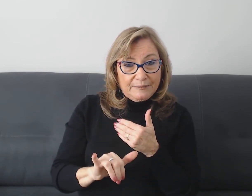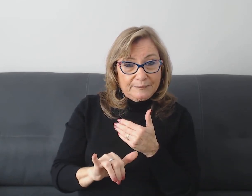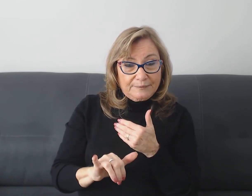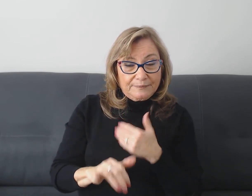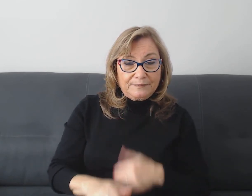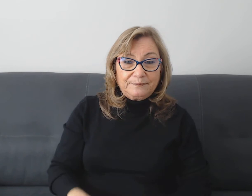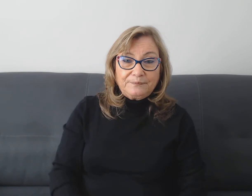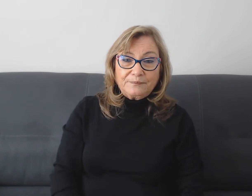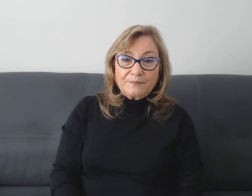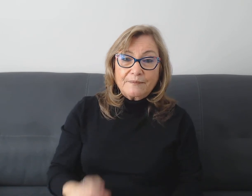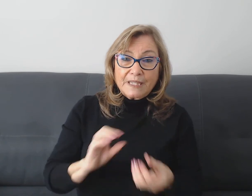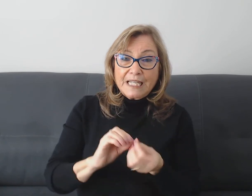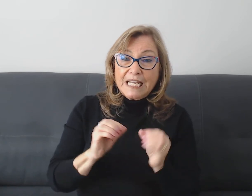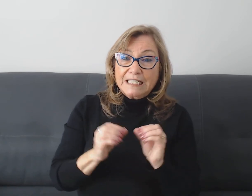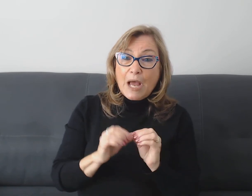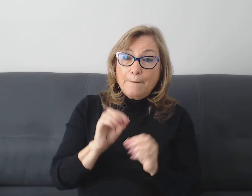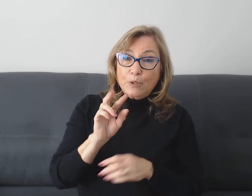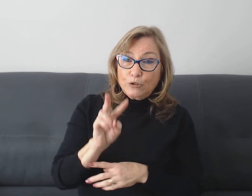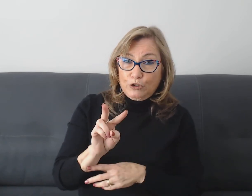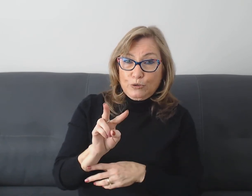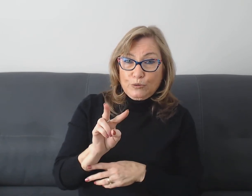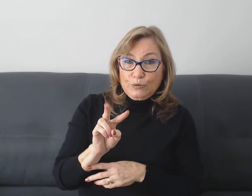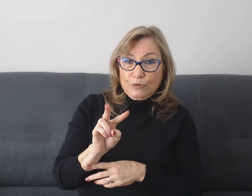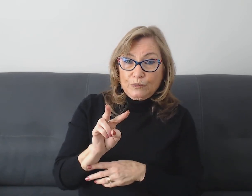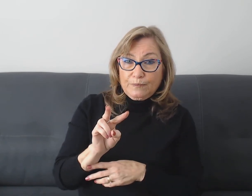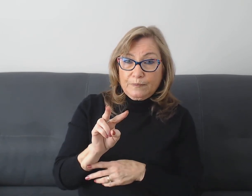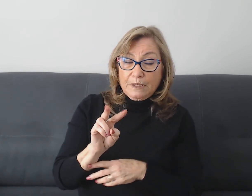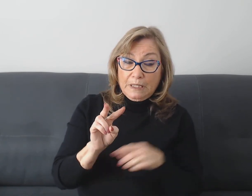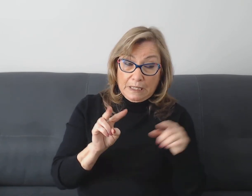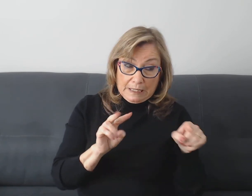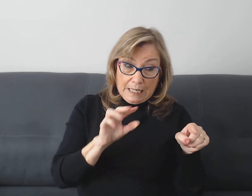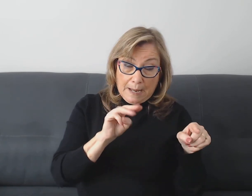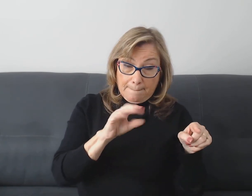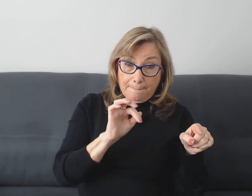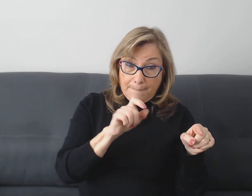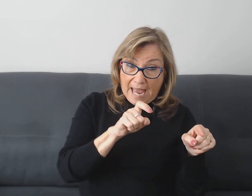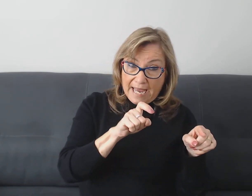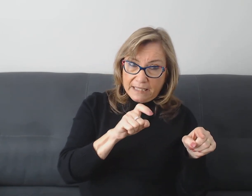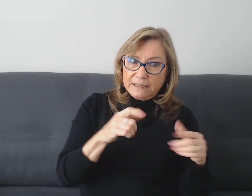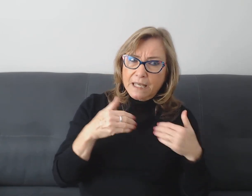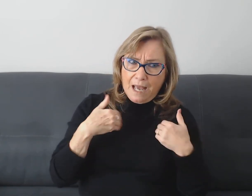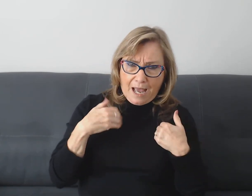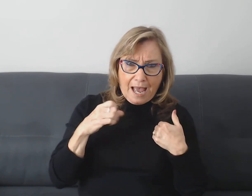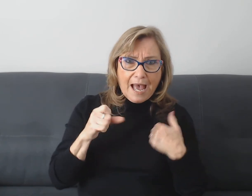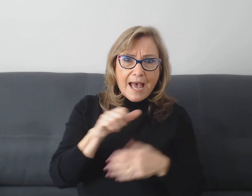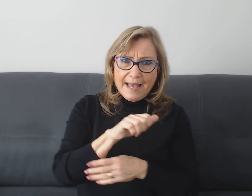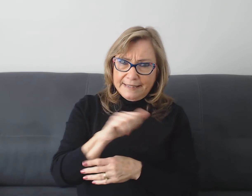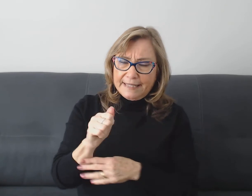Number 2. Max has a strong grip.